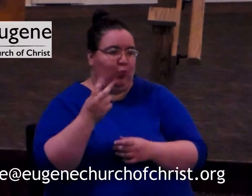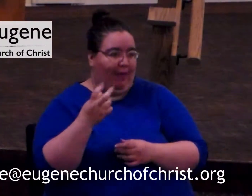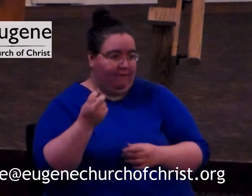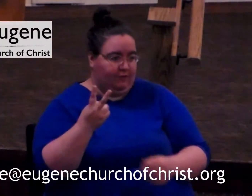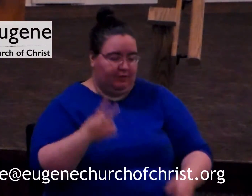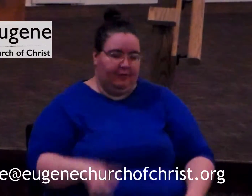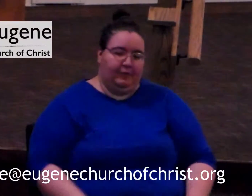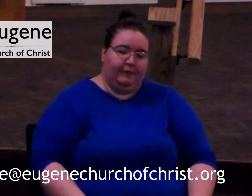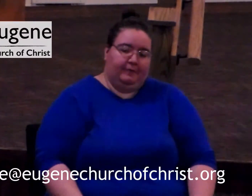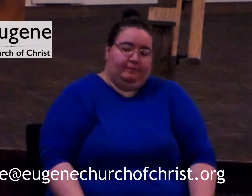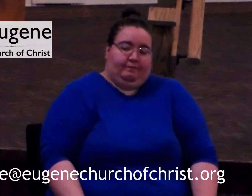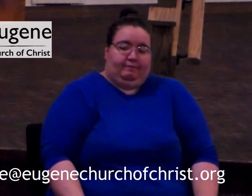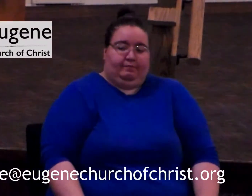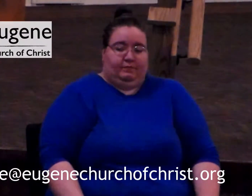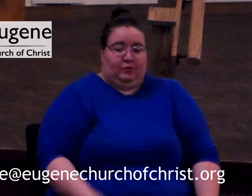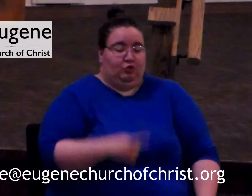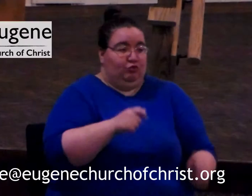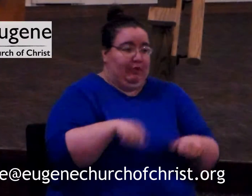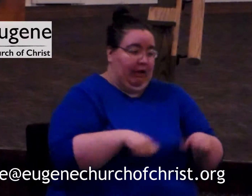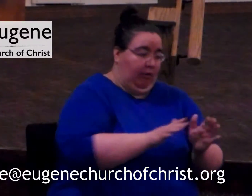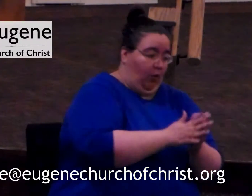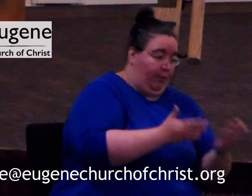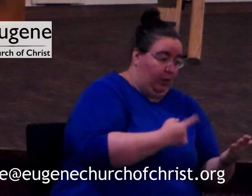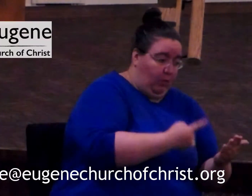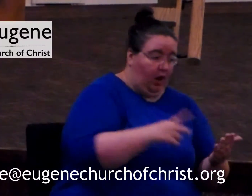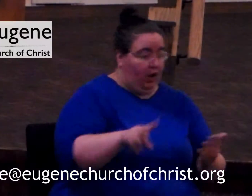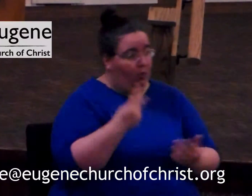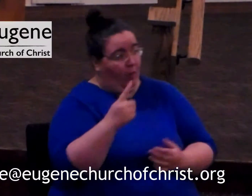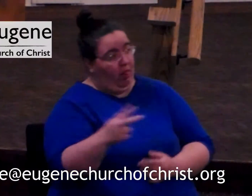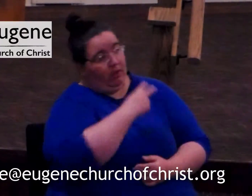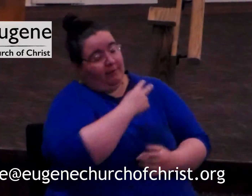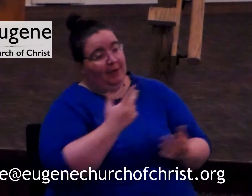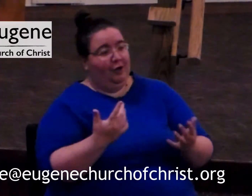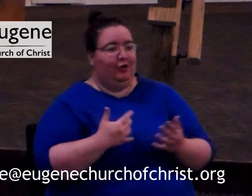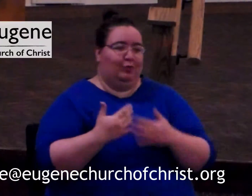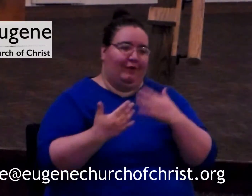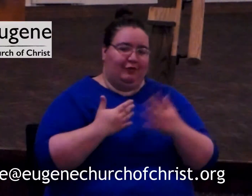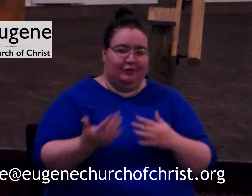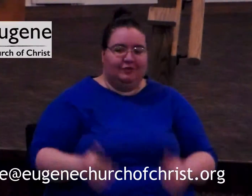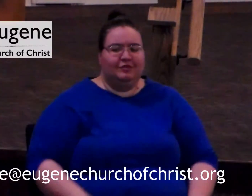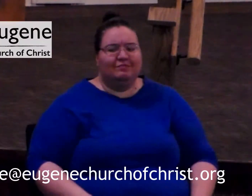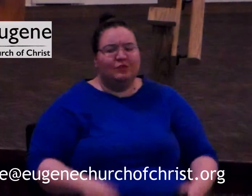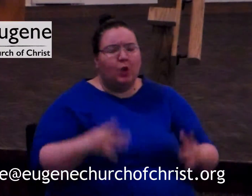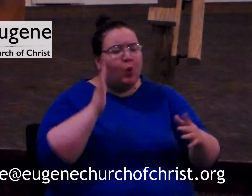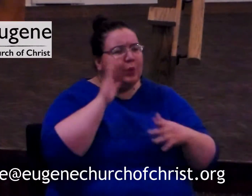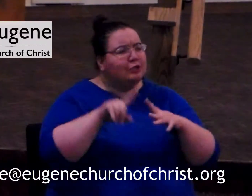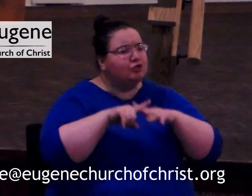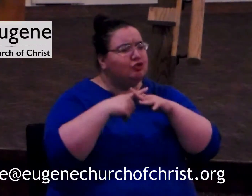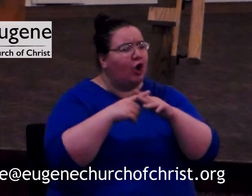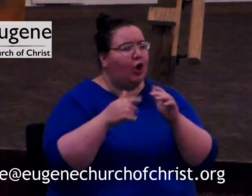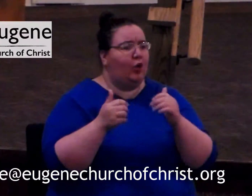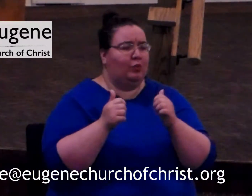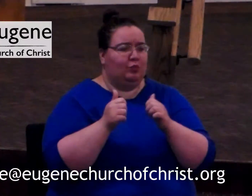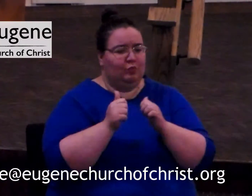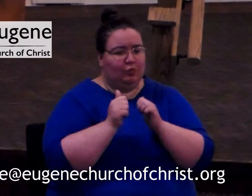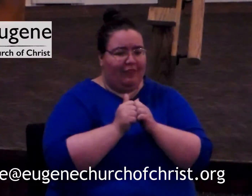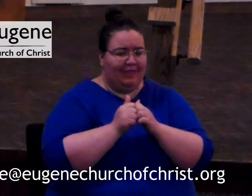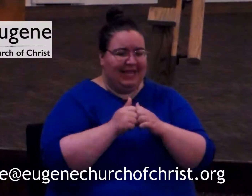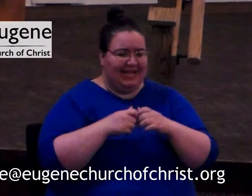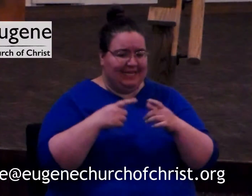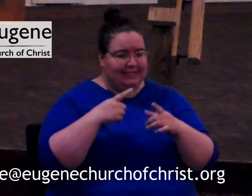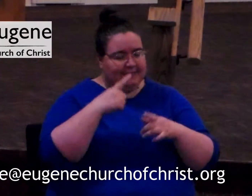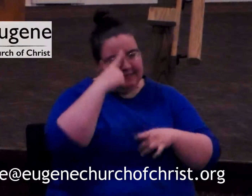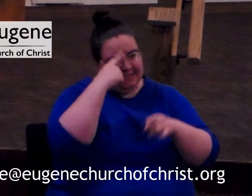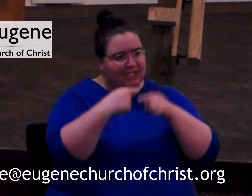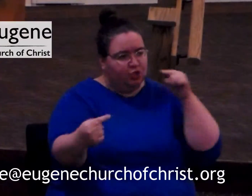And we will start this morning with disagreement, because it's church. Why not? Let's do that. There's disagreement about this story when it